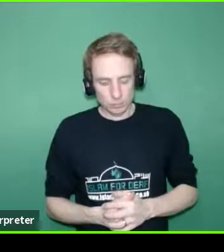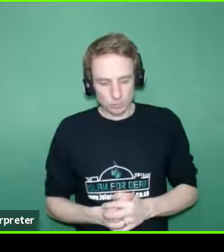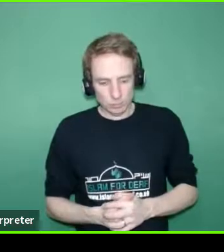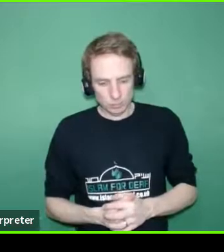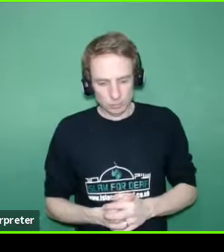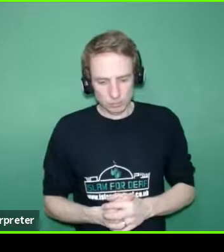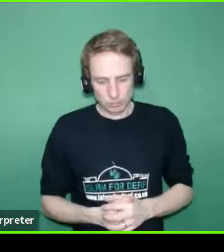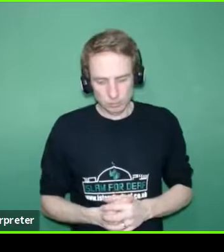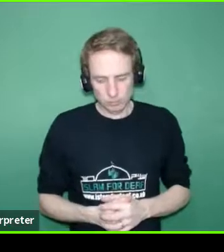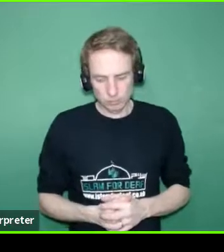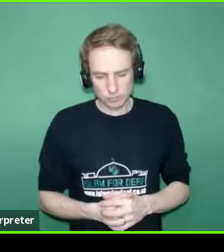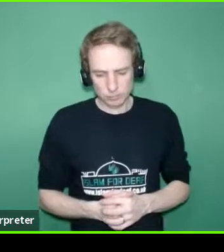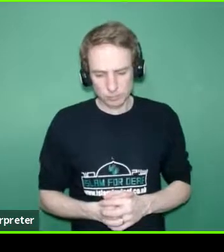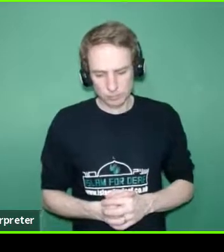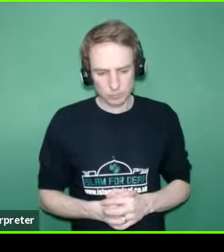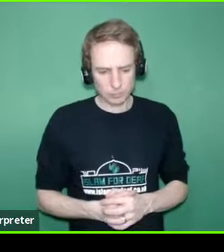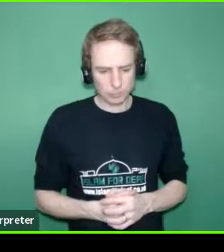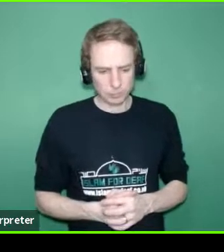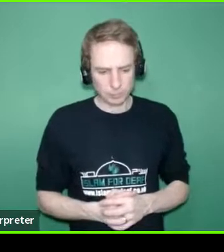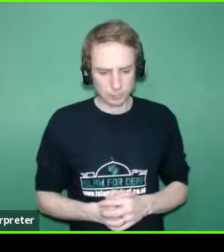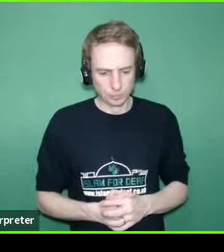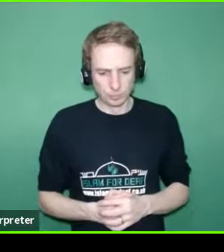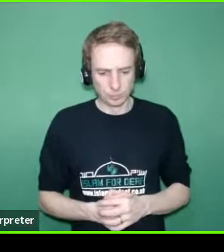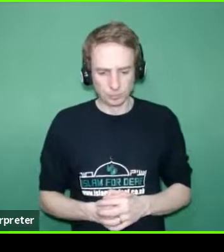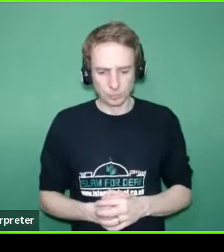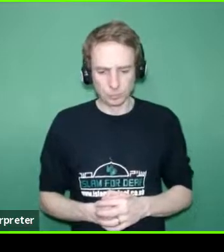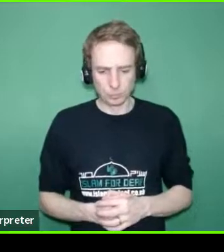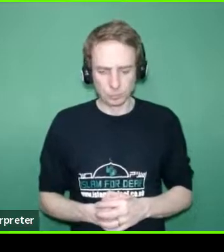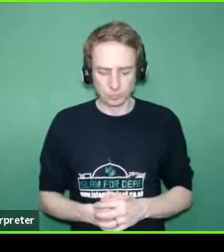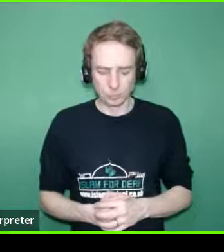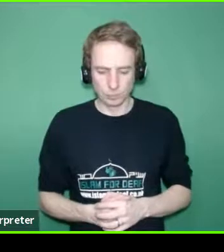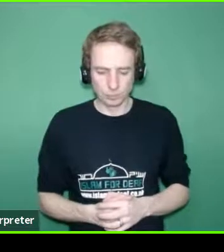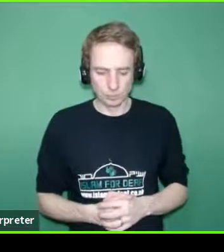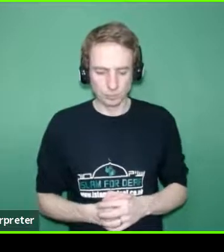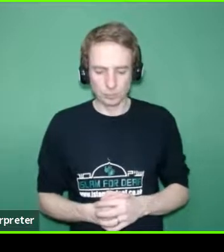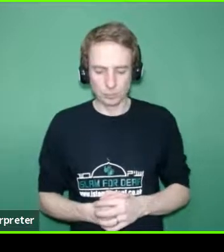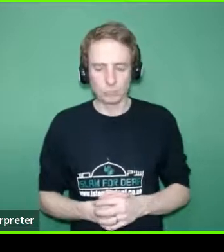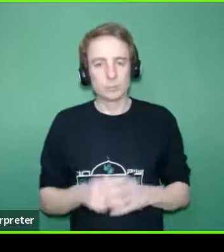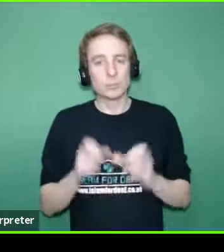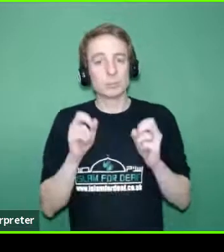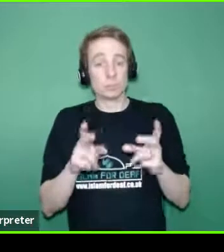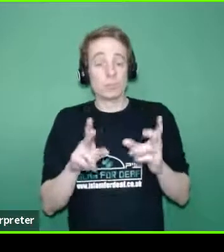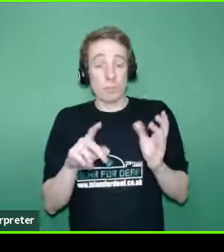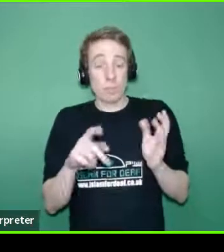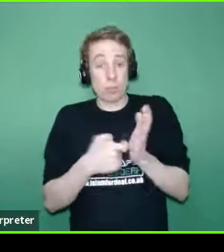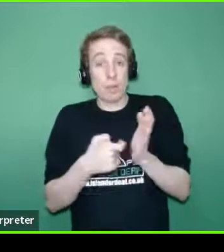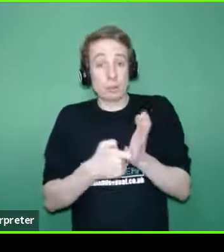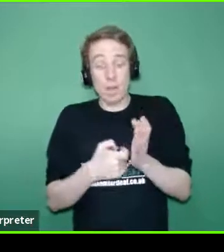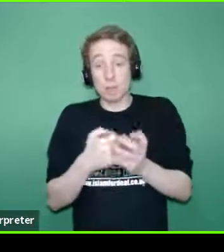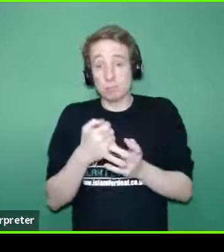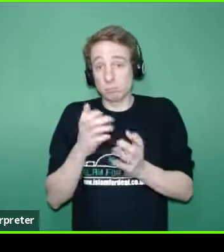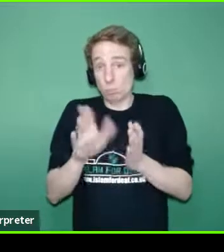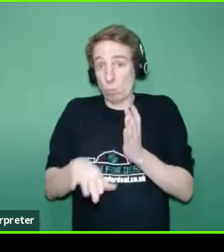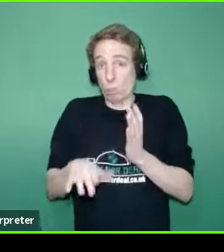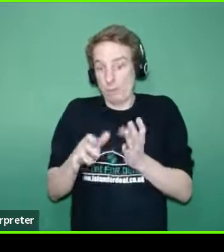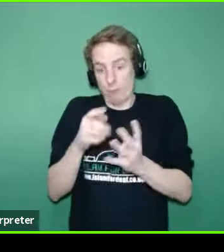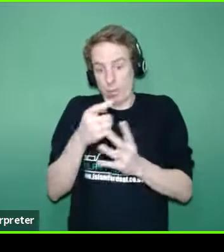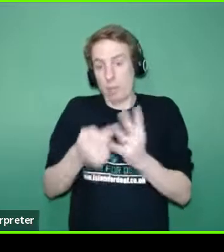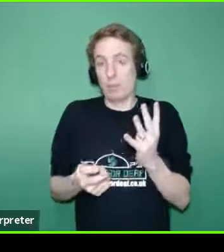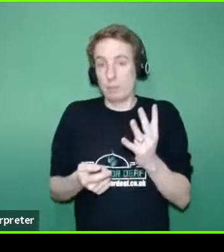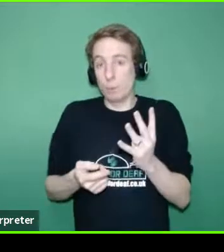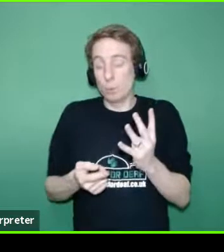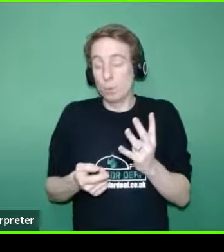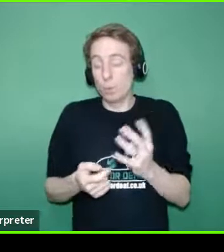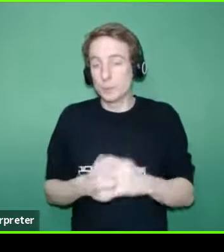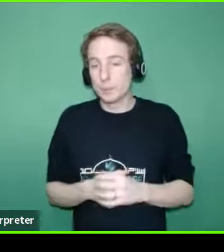And due to the fact that Rajab is one of the holy months, there are some people who have made